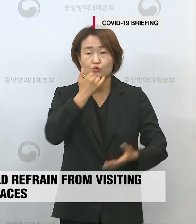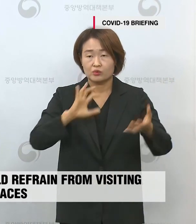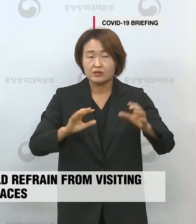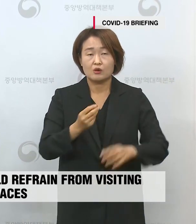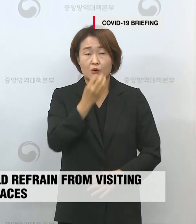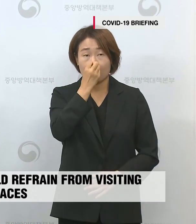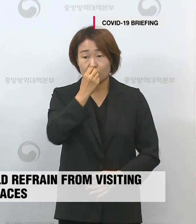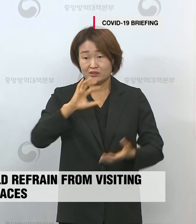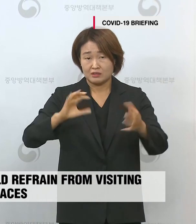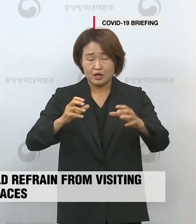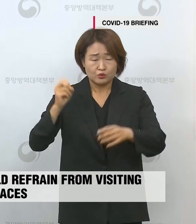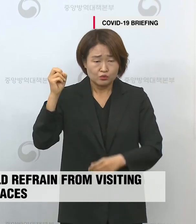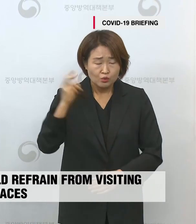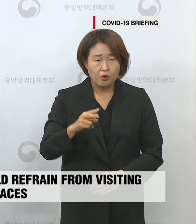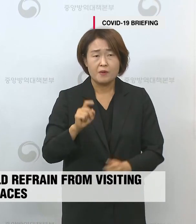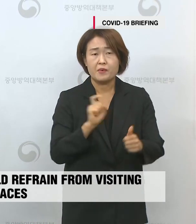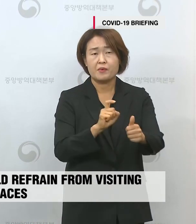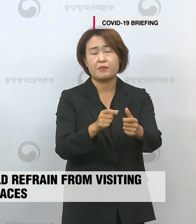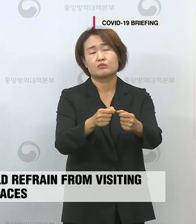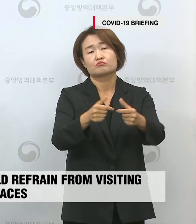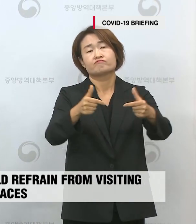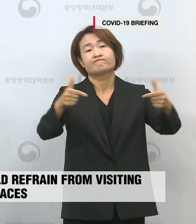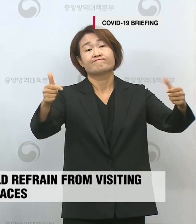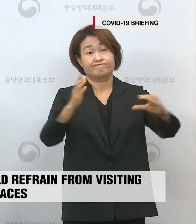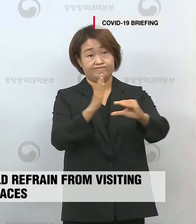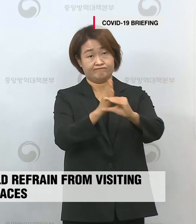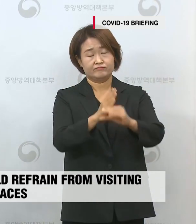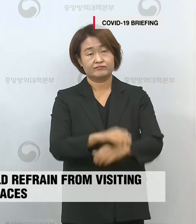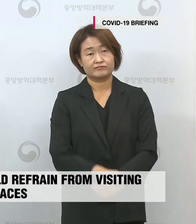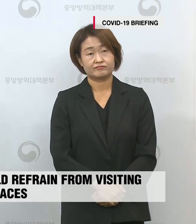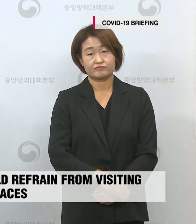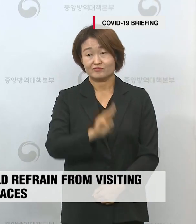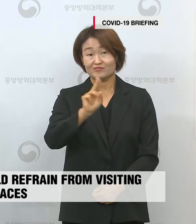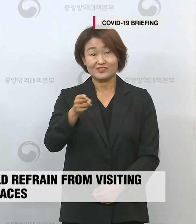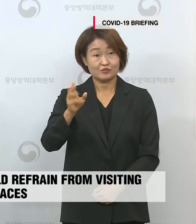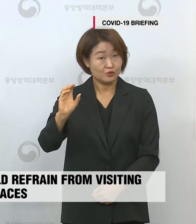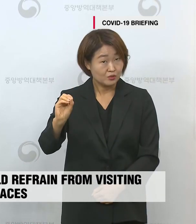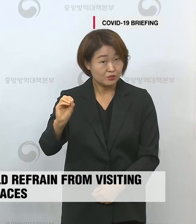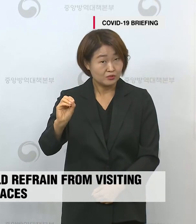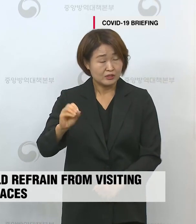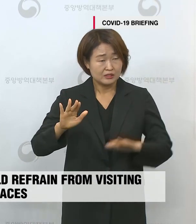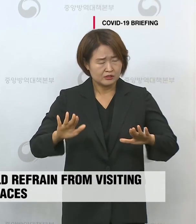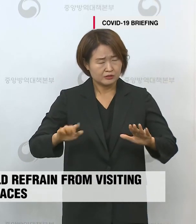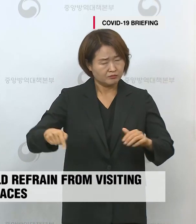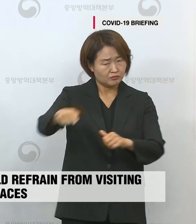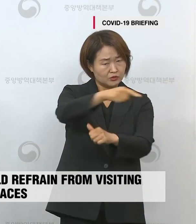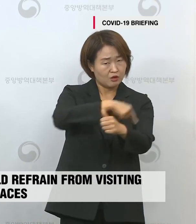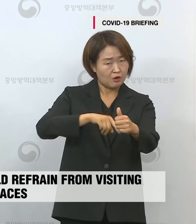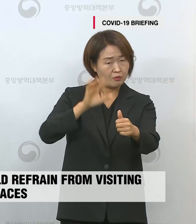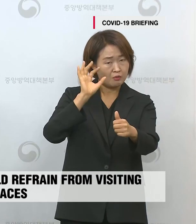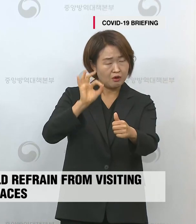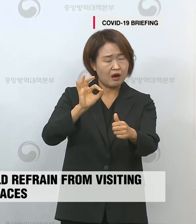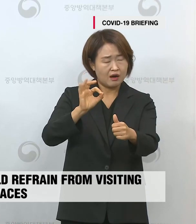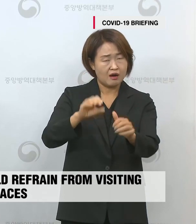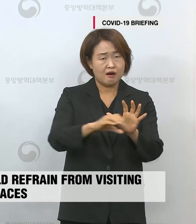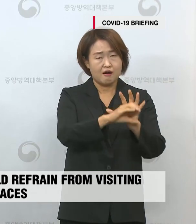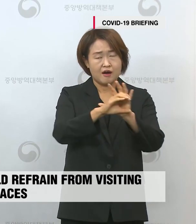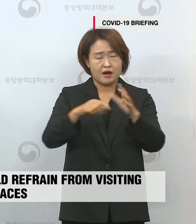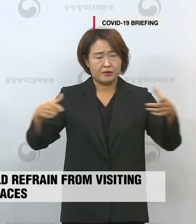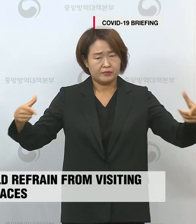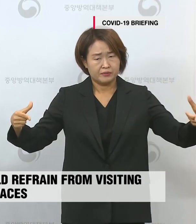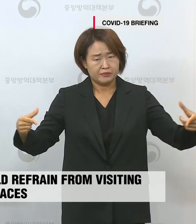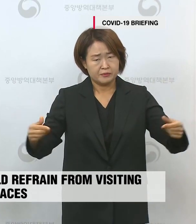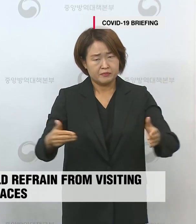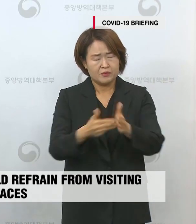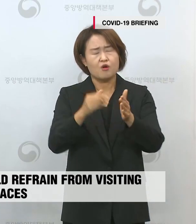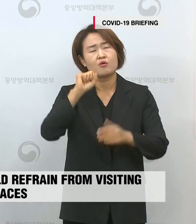as for Germany, Hong Kong, and Japan, we are also seeing a resurge of the infections. And the WHO also says